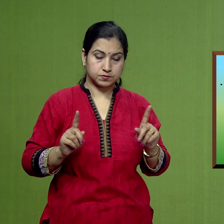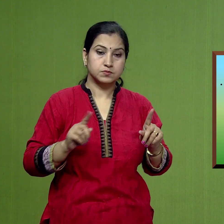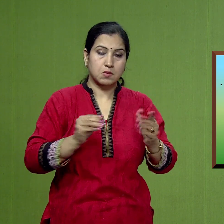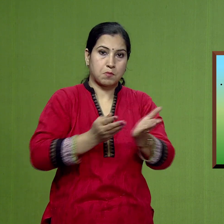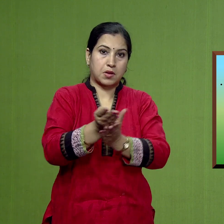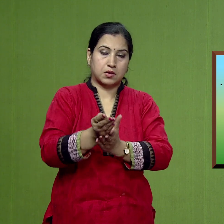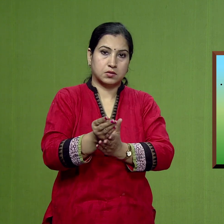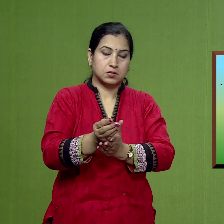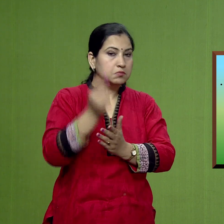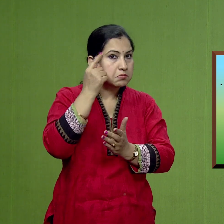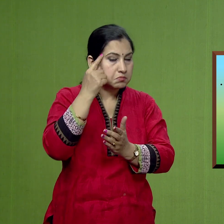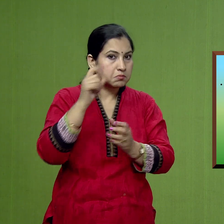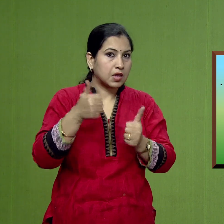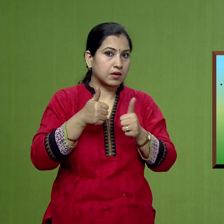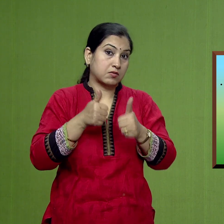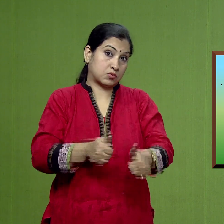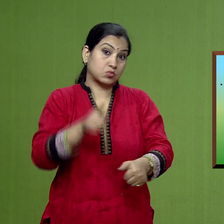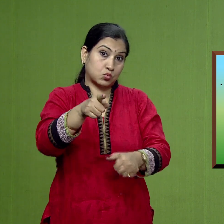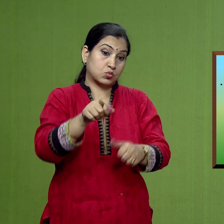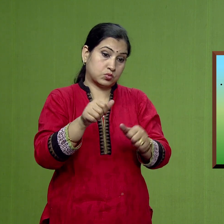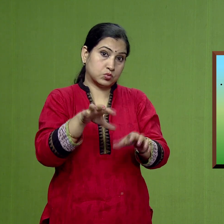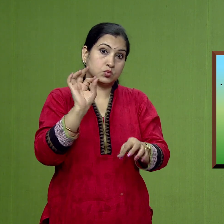which can be followed by you.